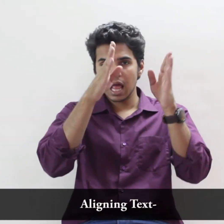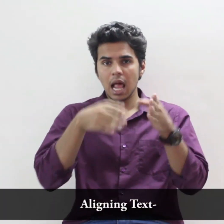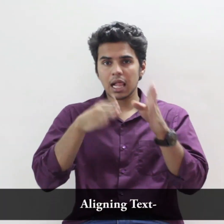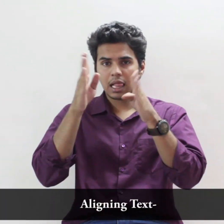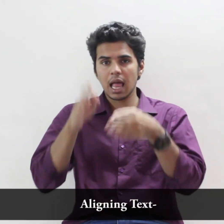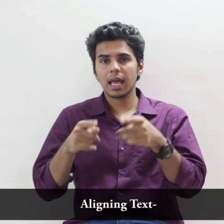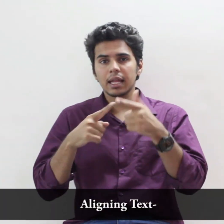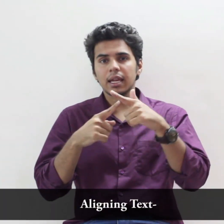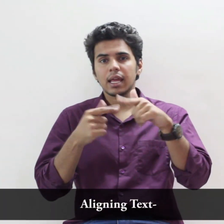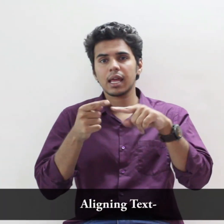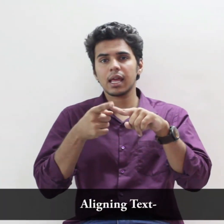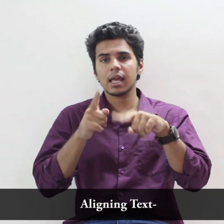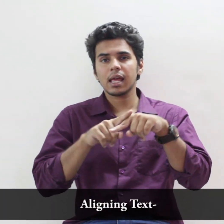Aligning text.